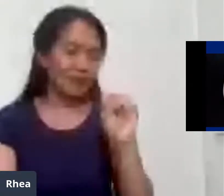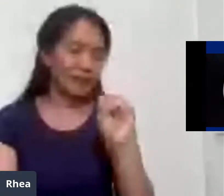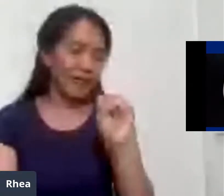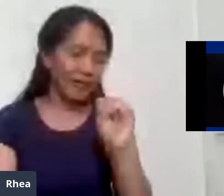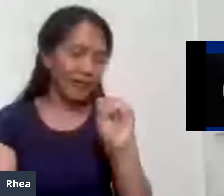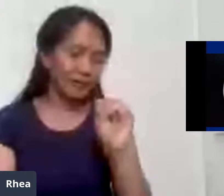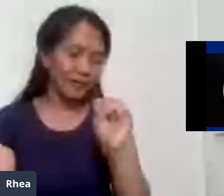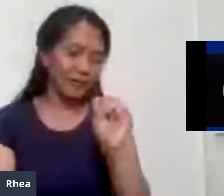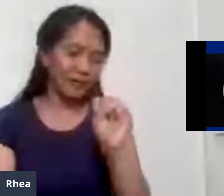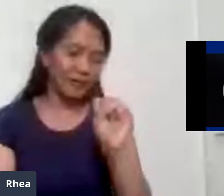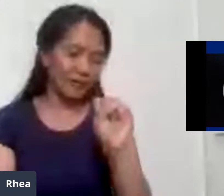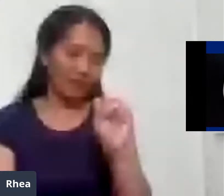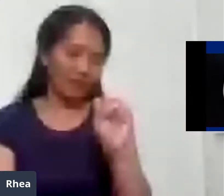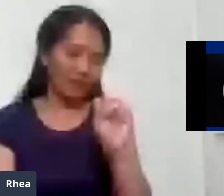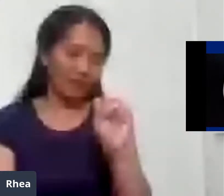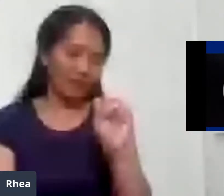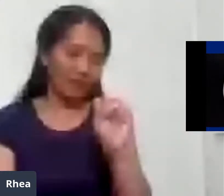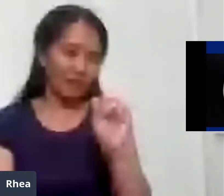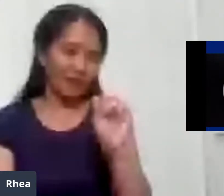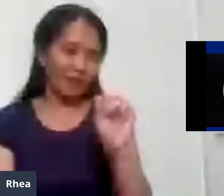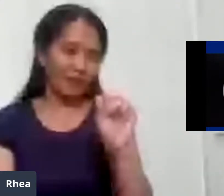Okay? S